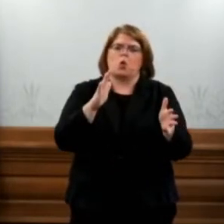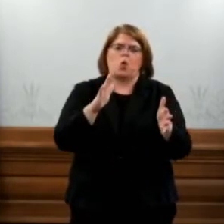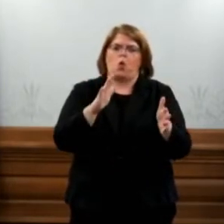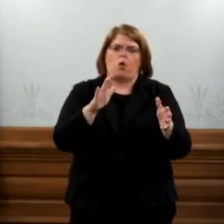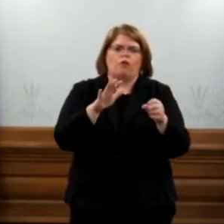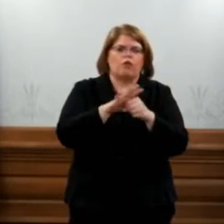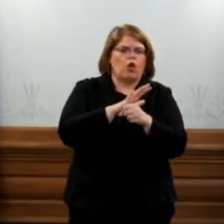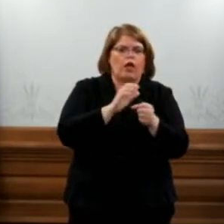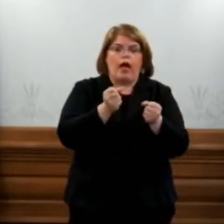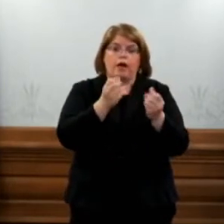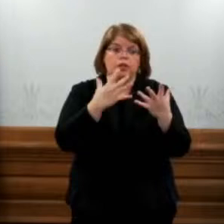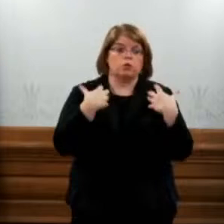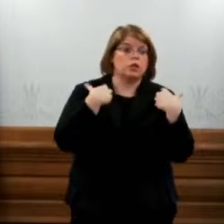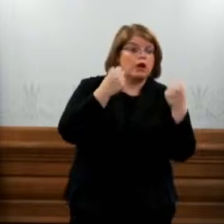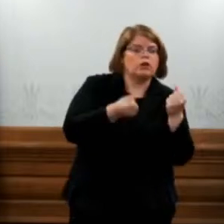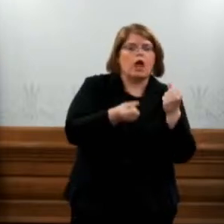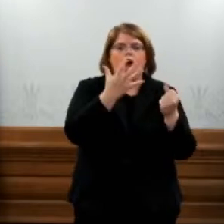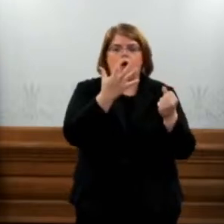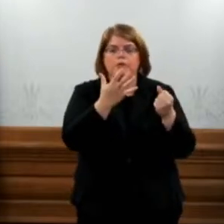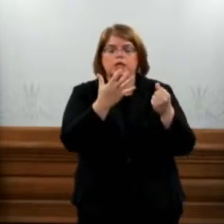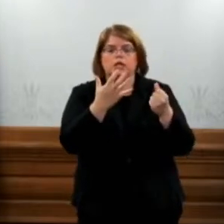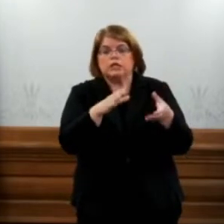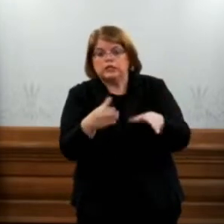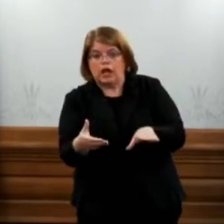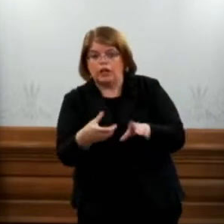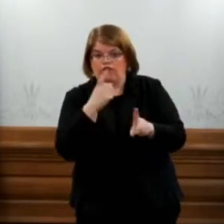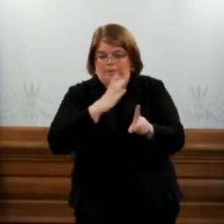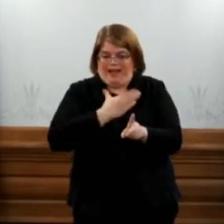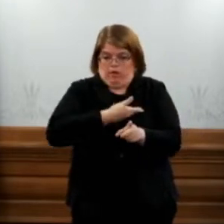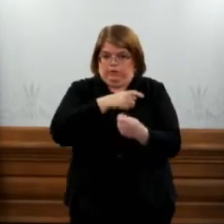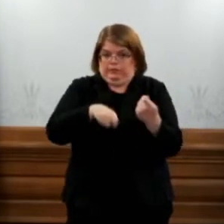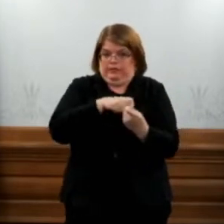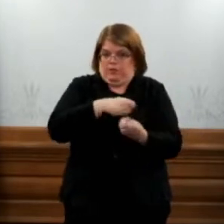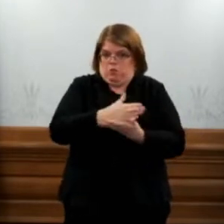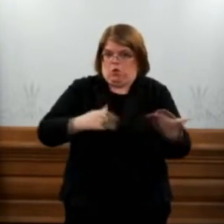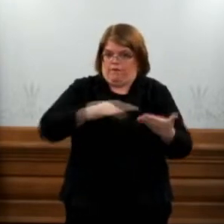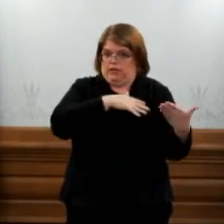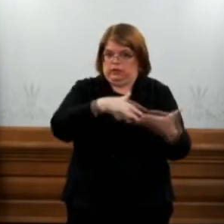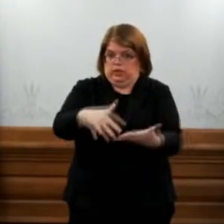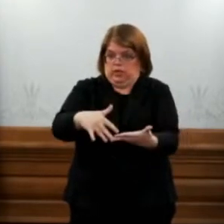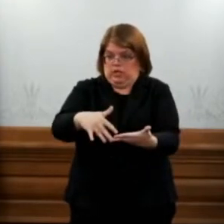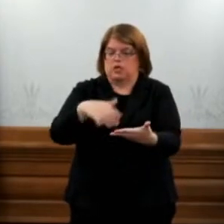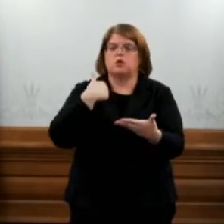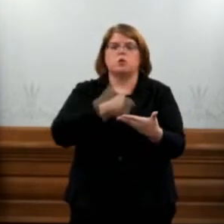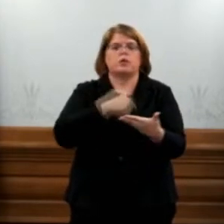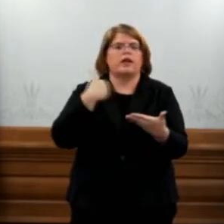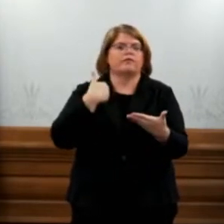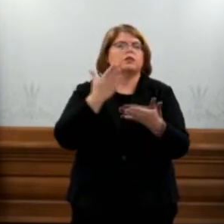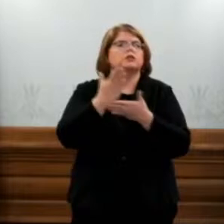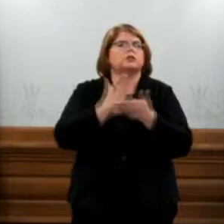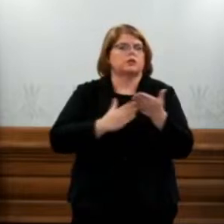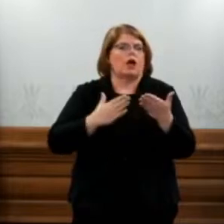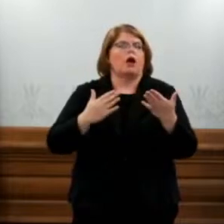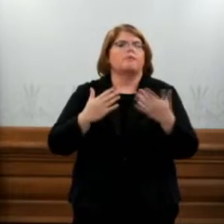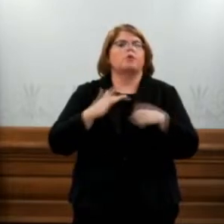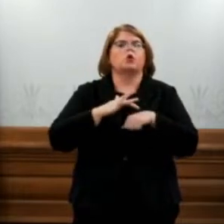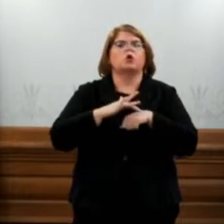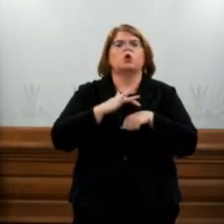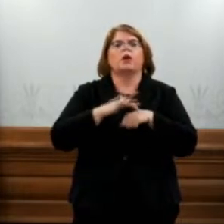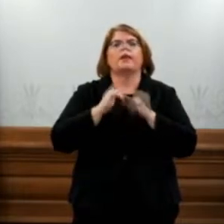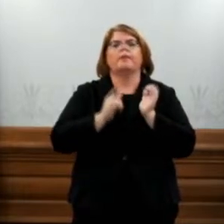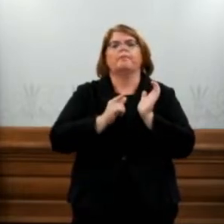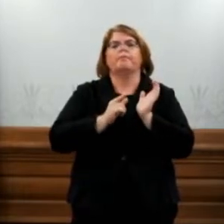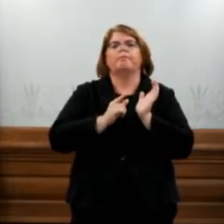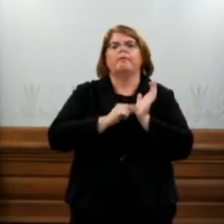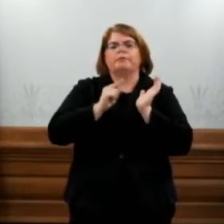and deaths from our study in particular. We have some interim or some early published